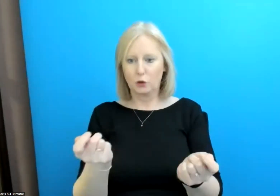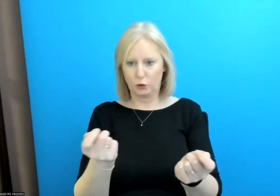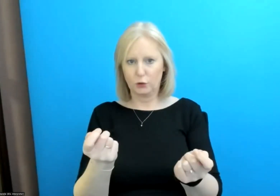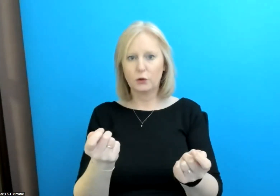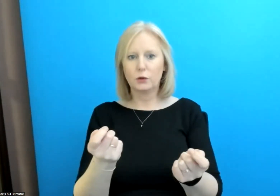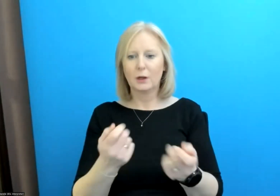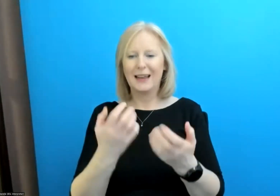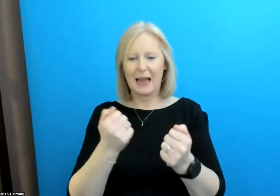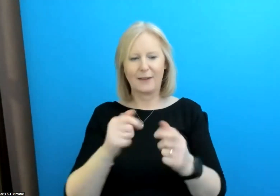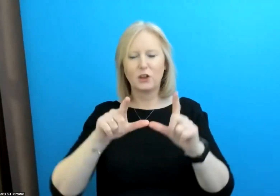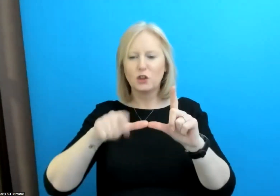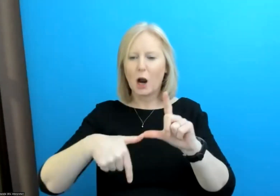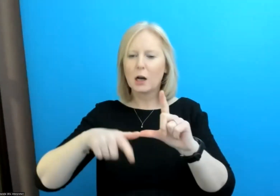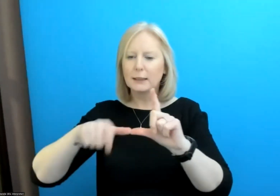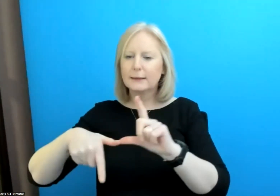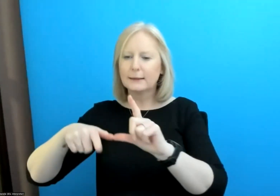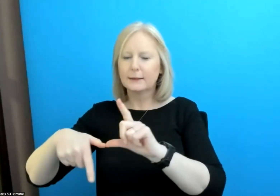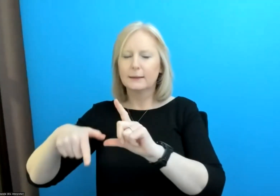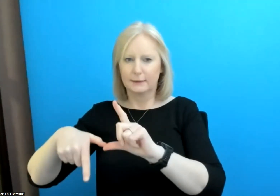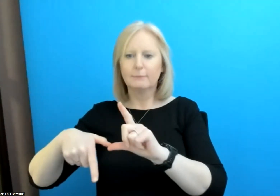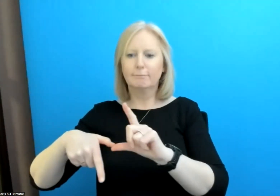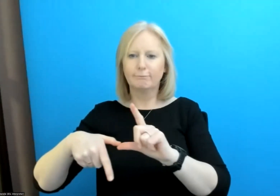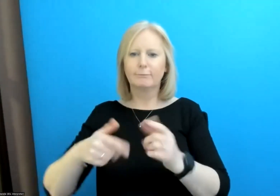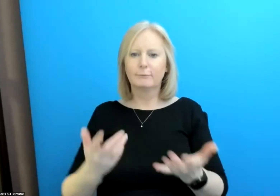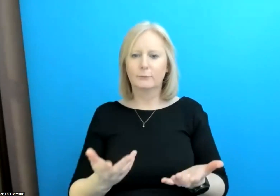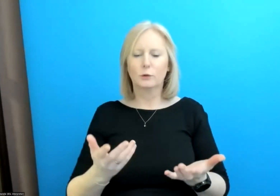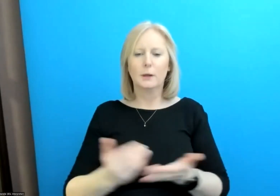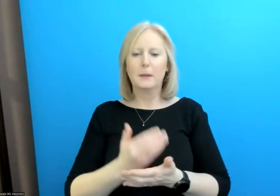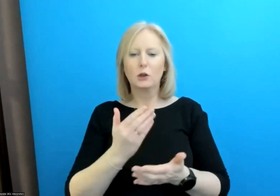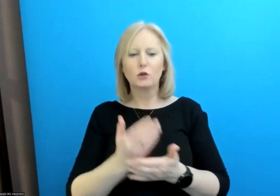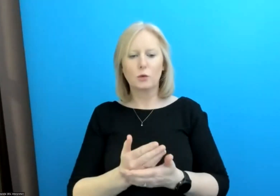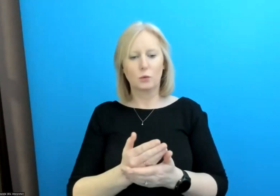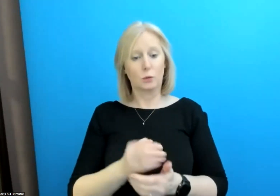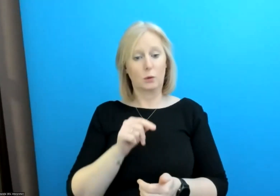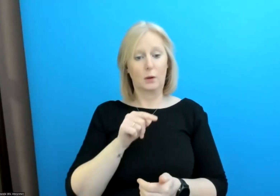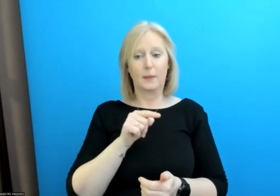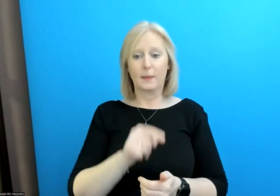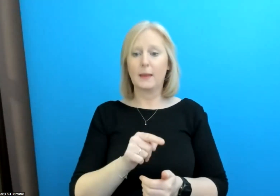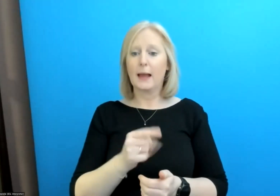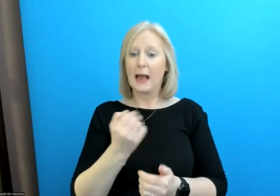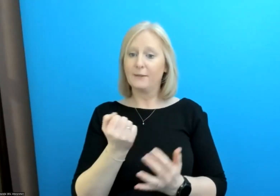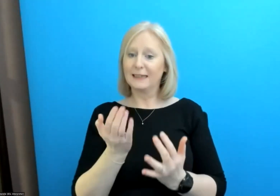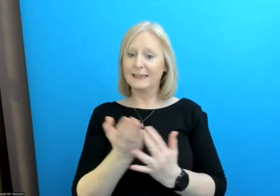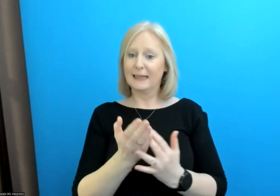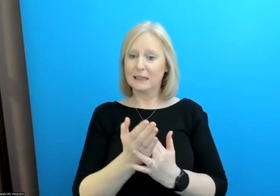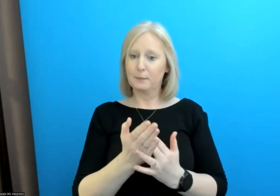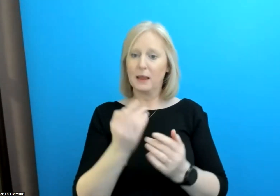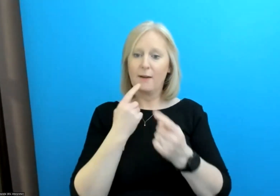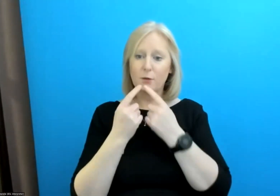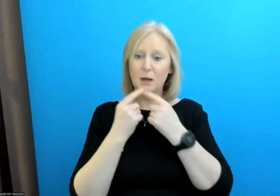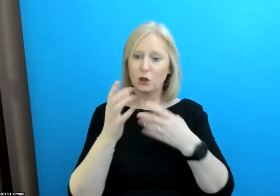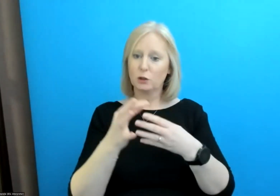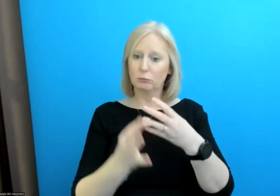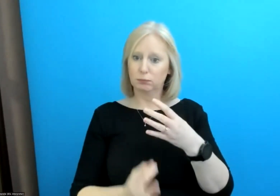of jargon, for example, so that it's coming back to ensuring that these kind of accessible information principles are